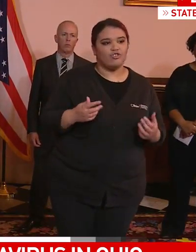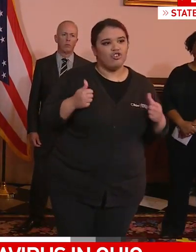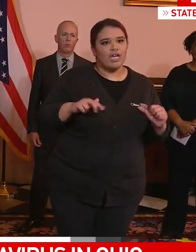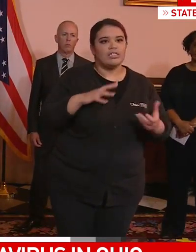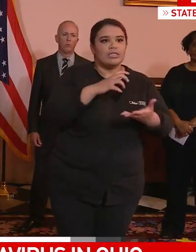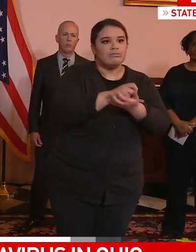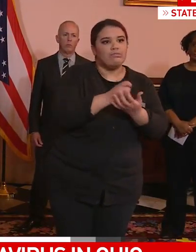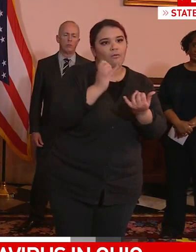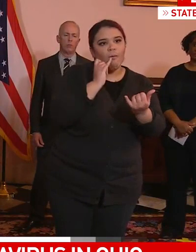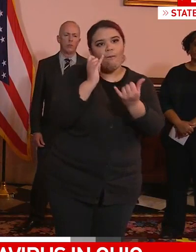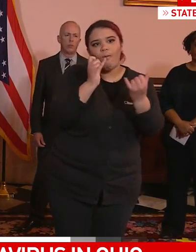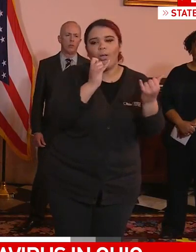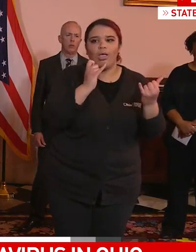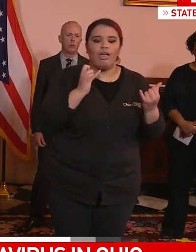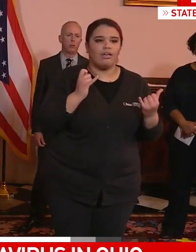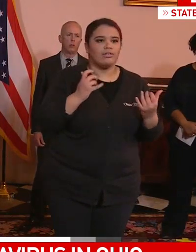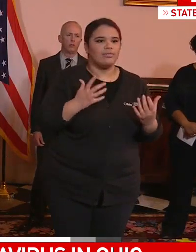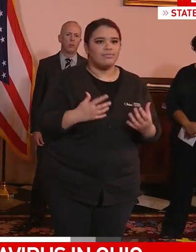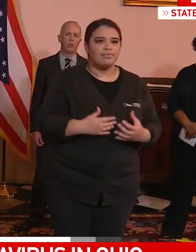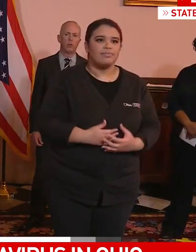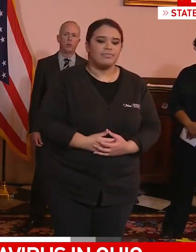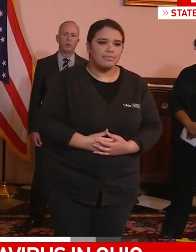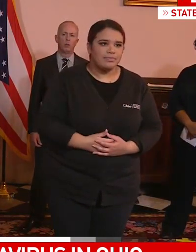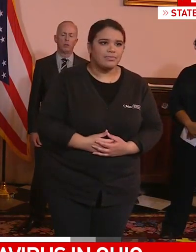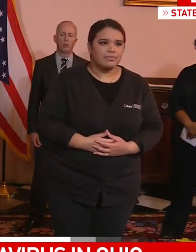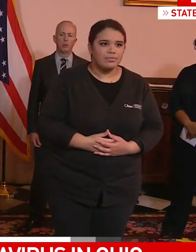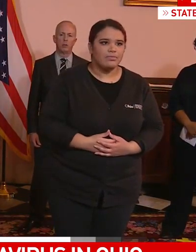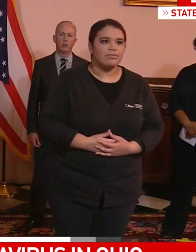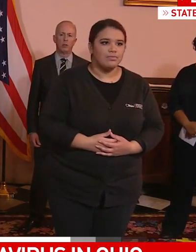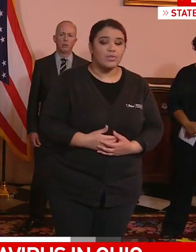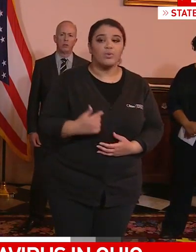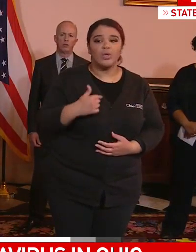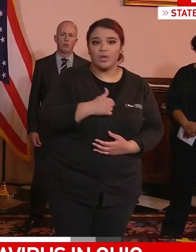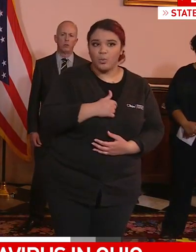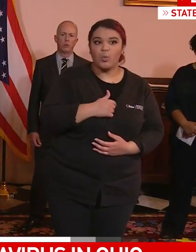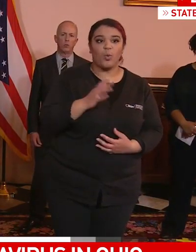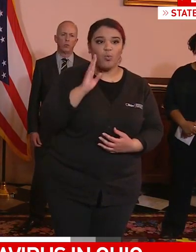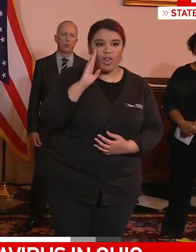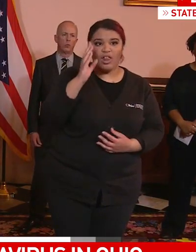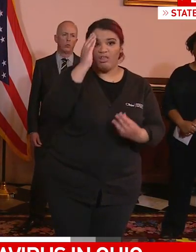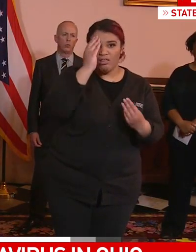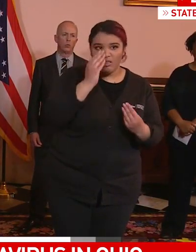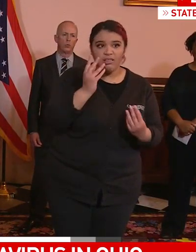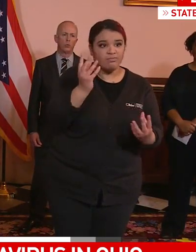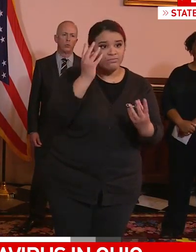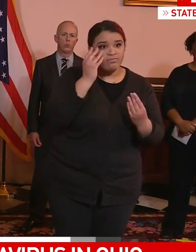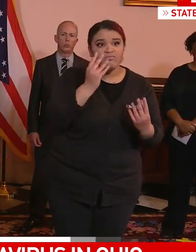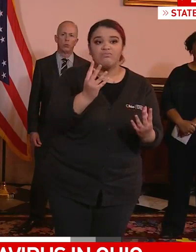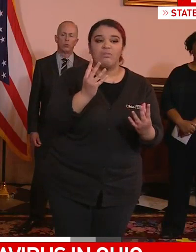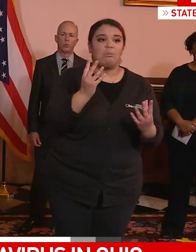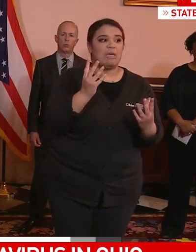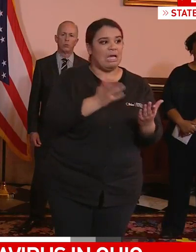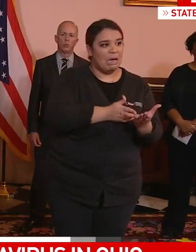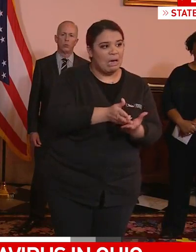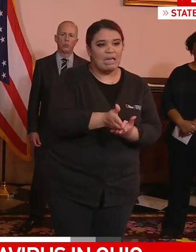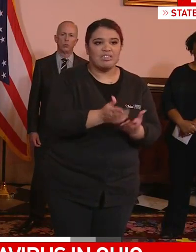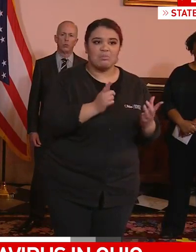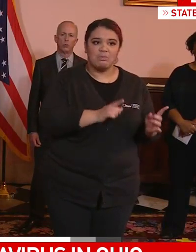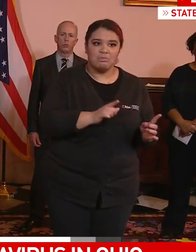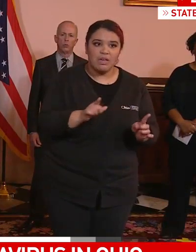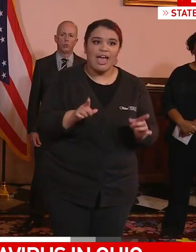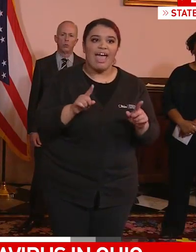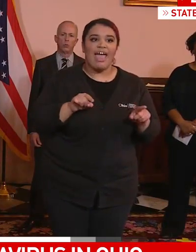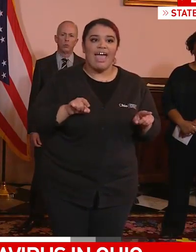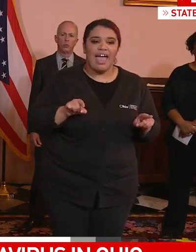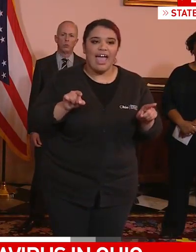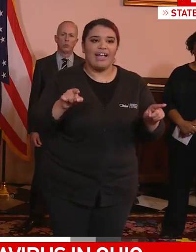what we call triggers. We'll keep you abreast as we make every decision, and we'll let you know our thinking as we make